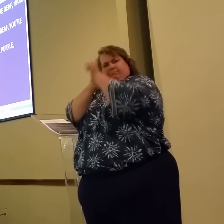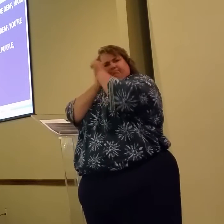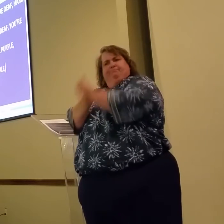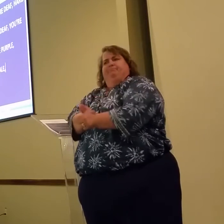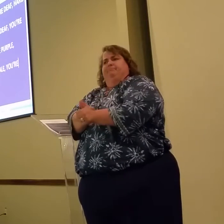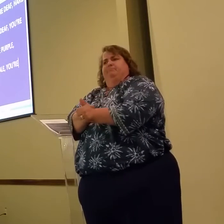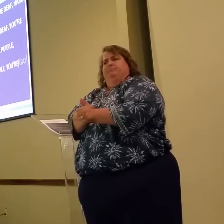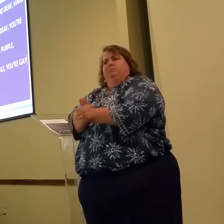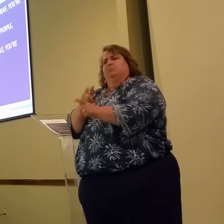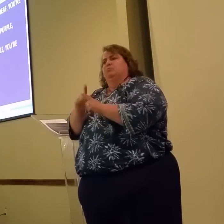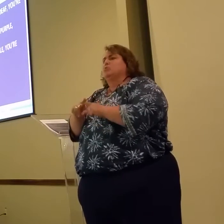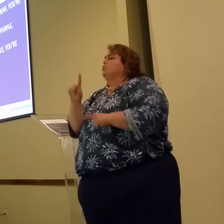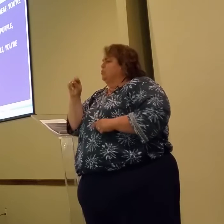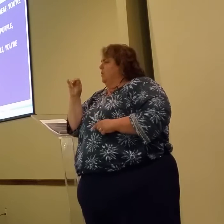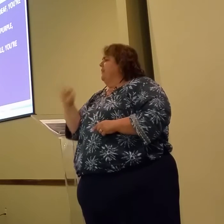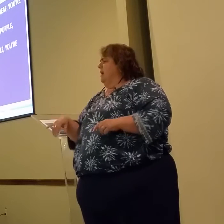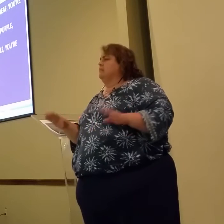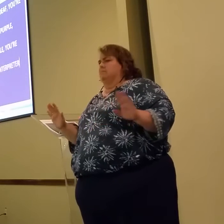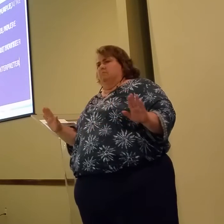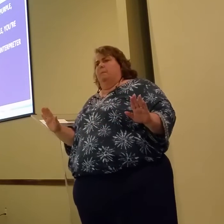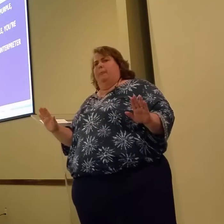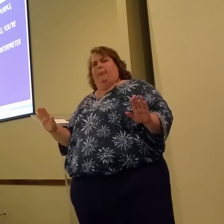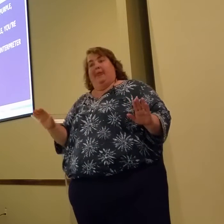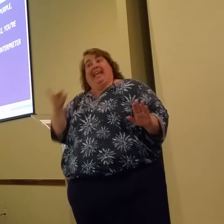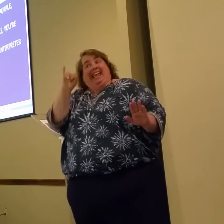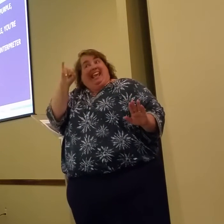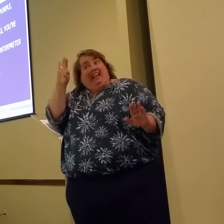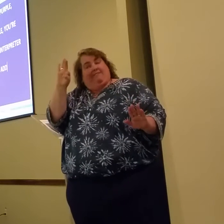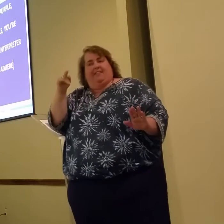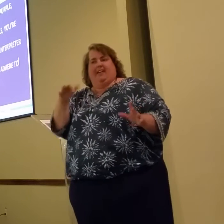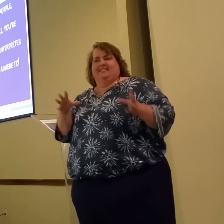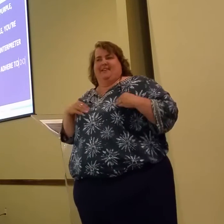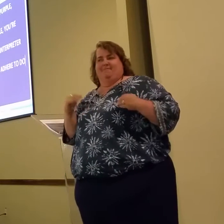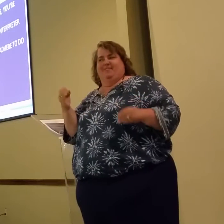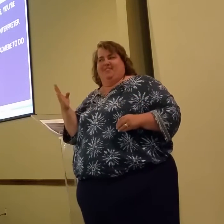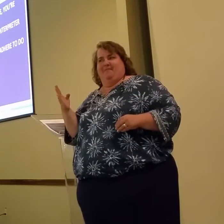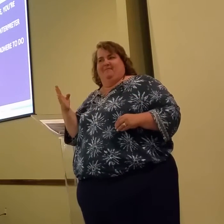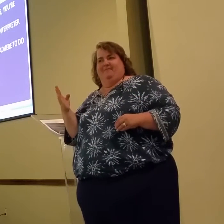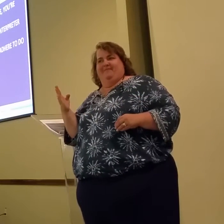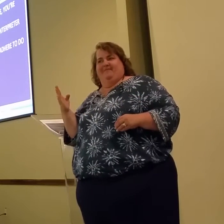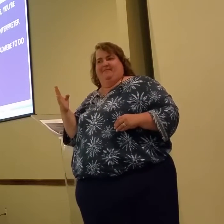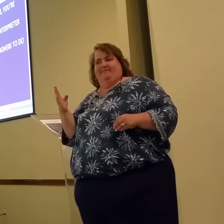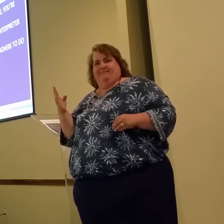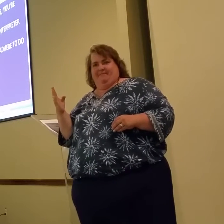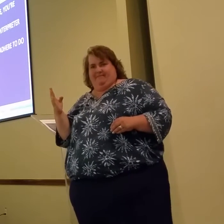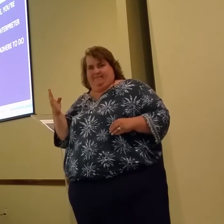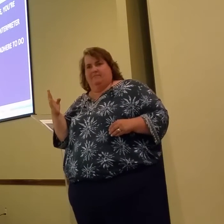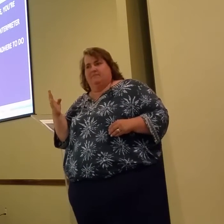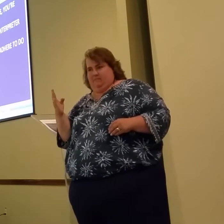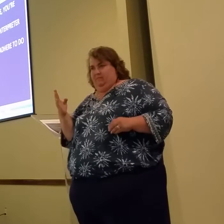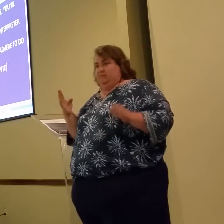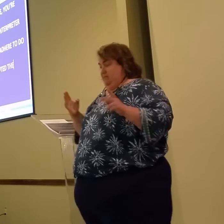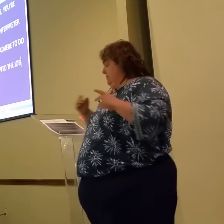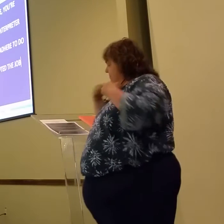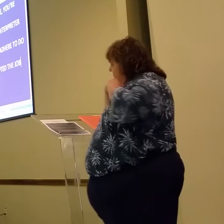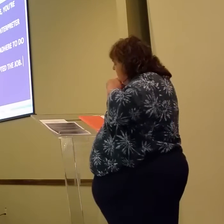be professional and adhere to do the job if they have accepted the job.